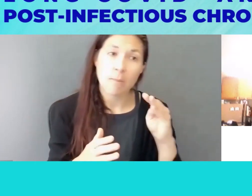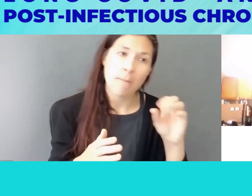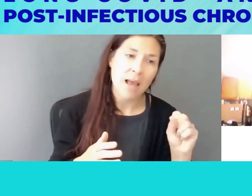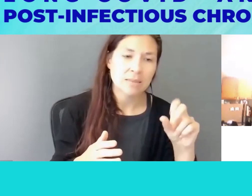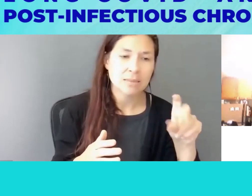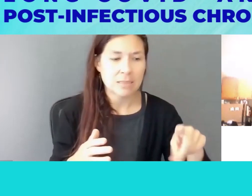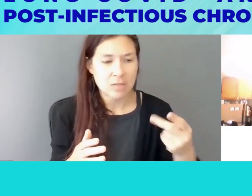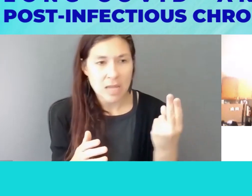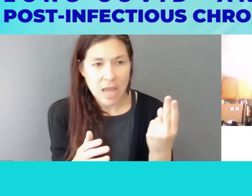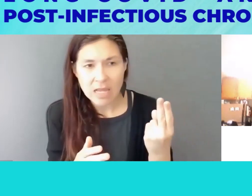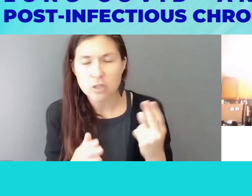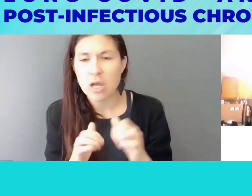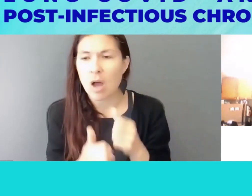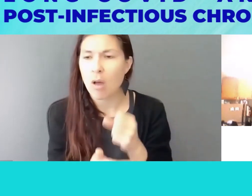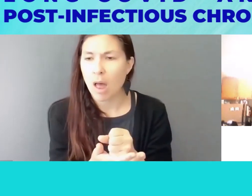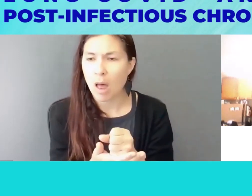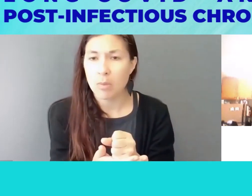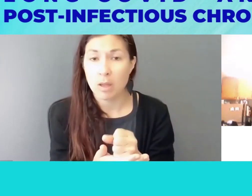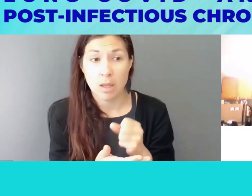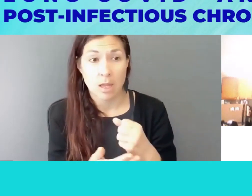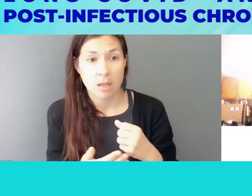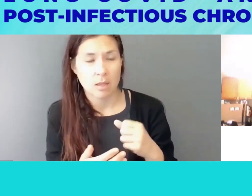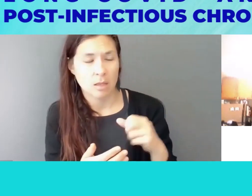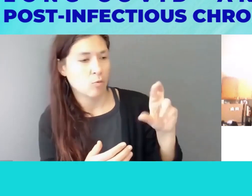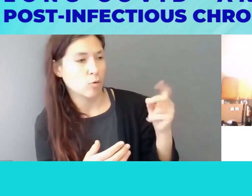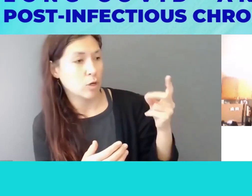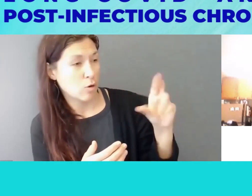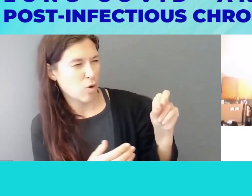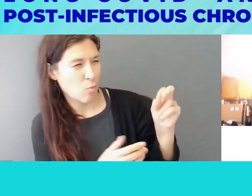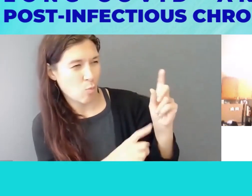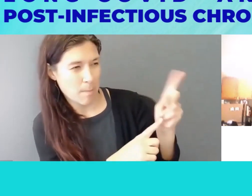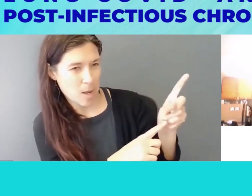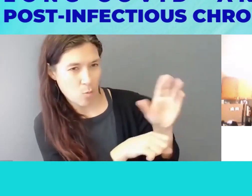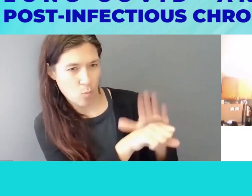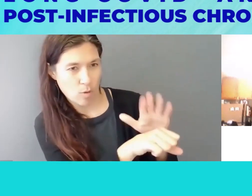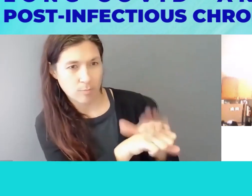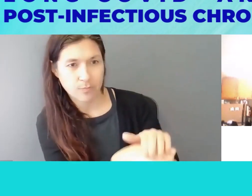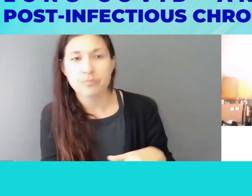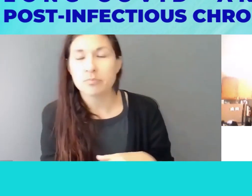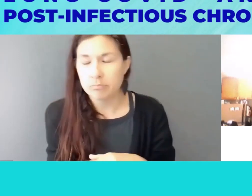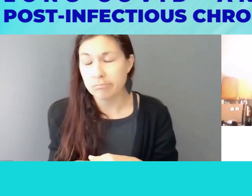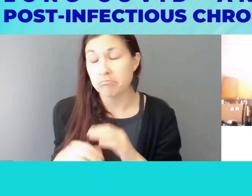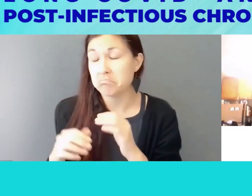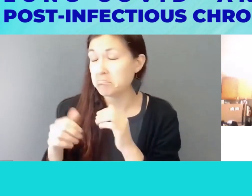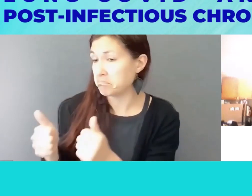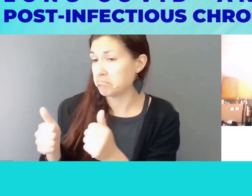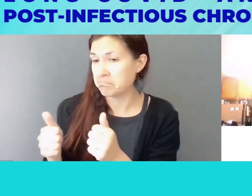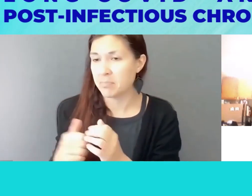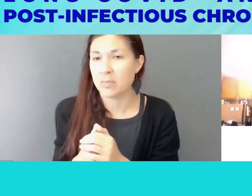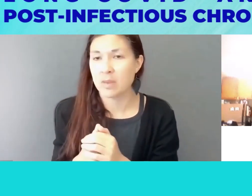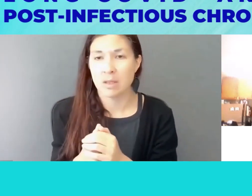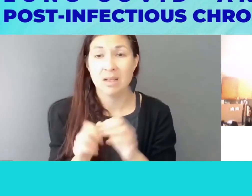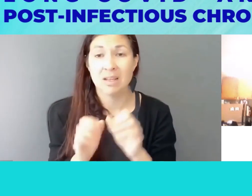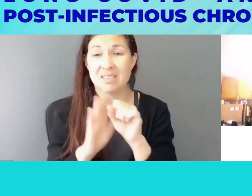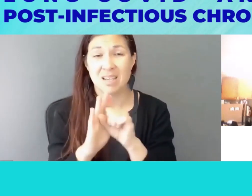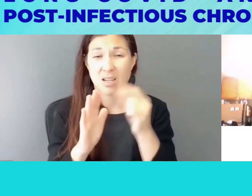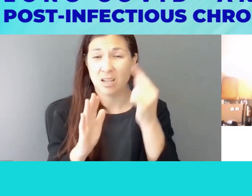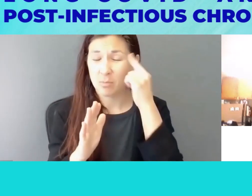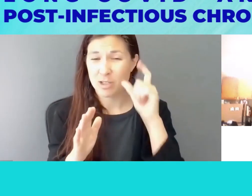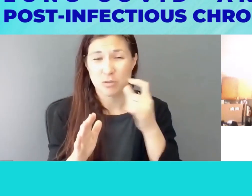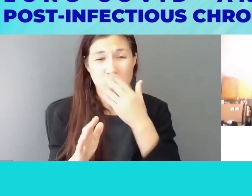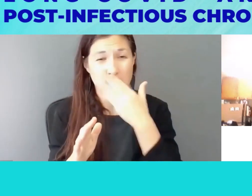are currently uninformed or misinformed and either misdiagnose patients or prescribe treatments such as graded exercise therapy that have proven to be harmful